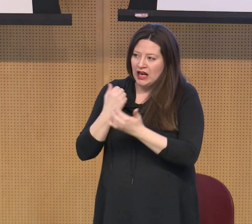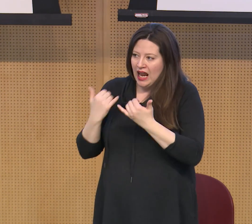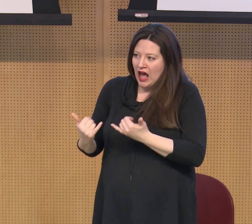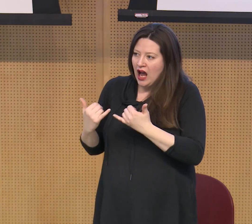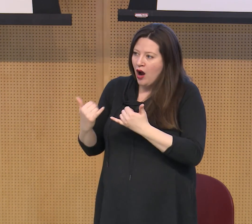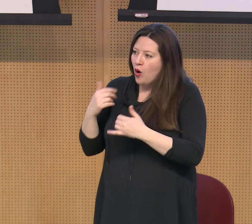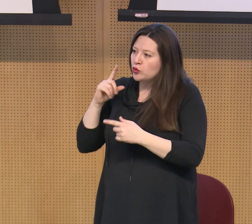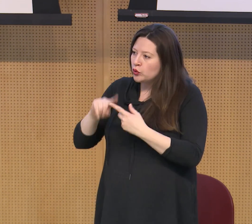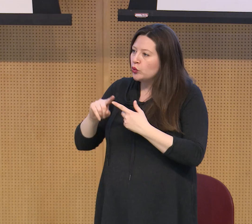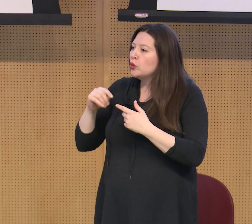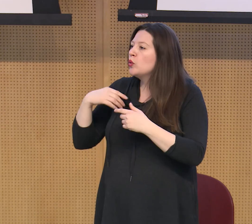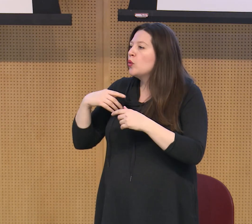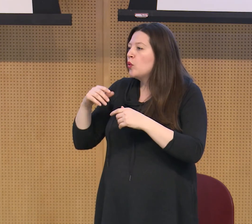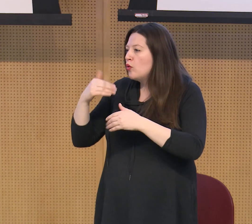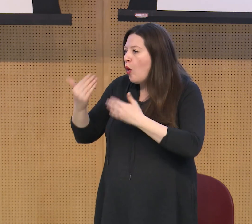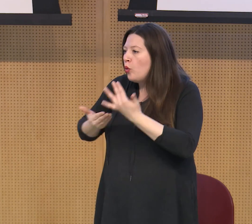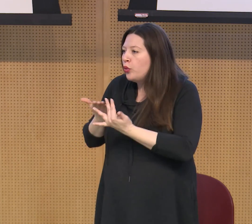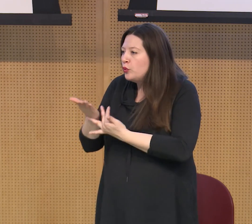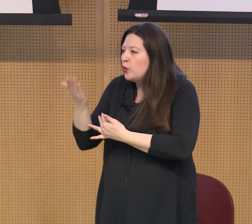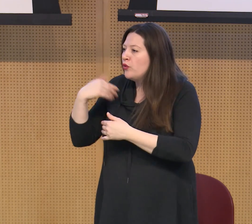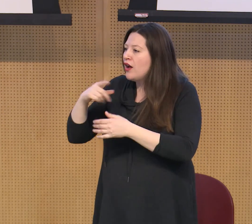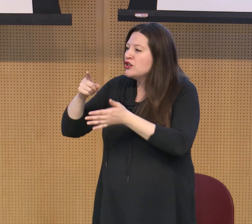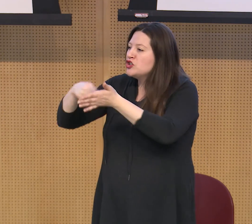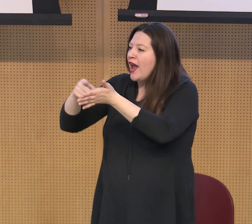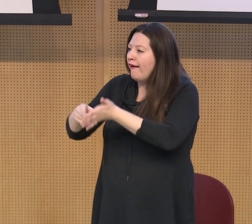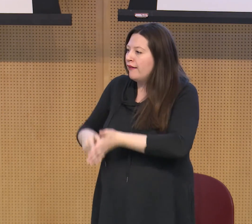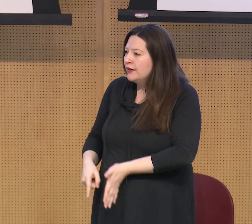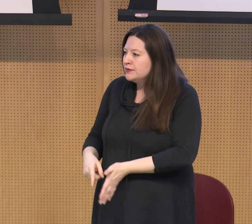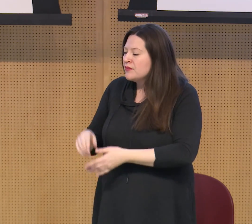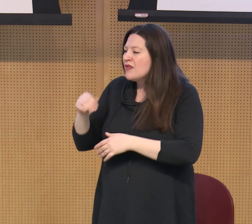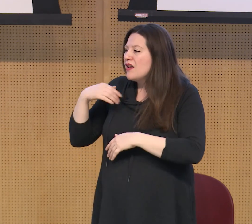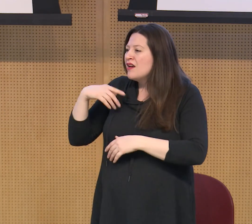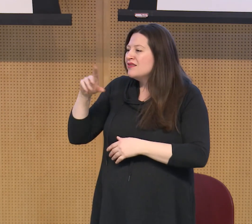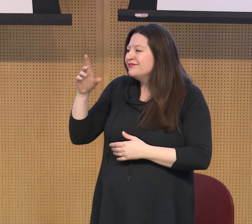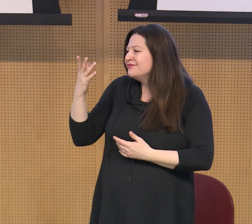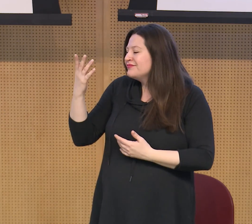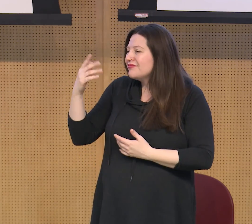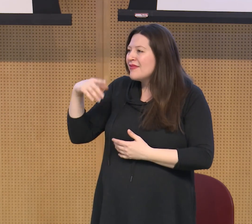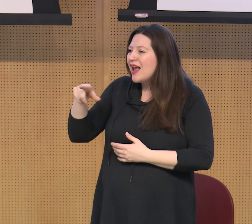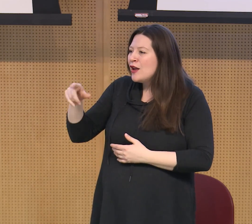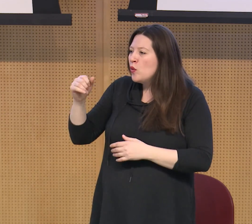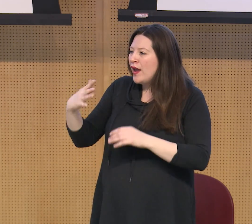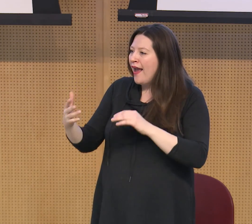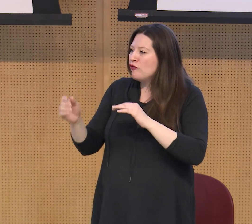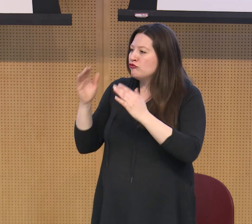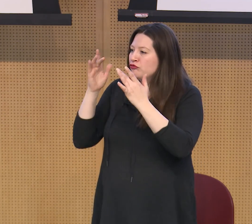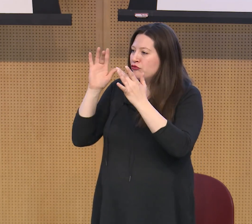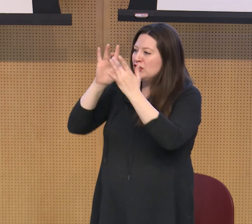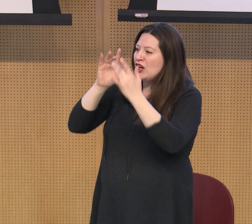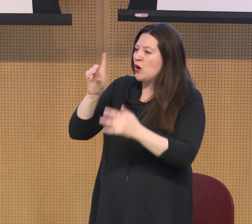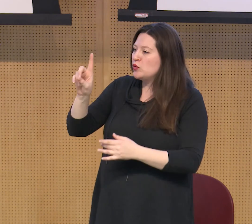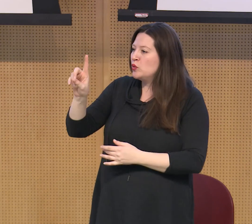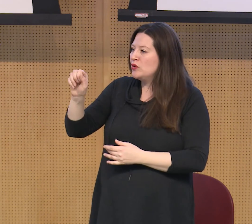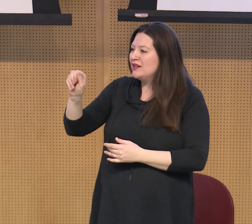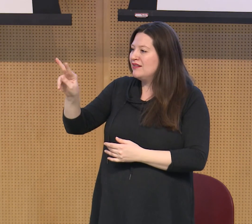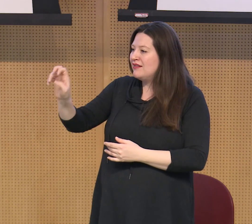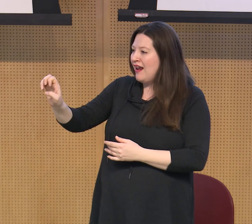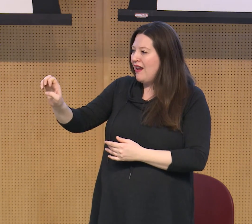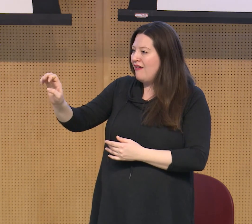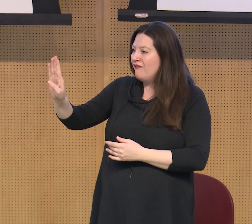The moment that you hire a person, go through a checklist of what they need to do. So you